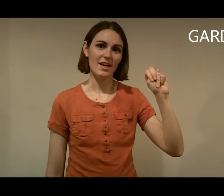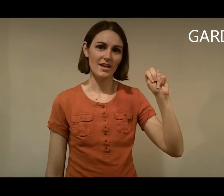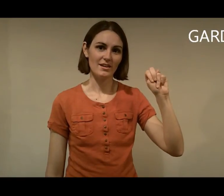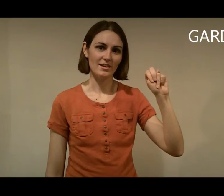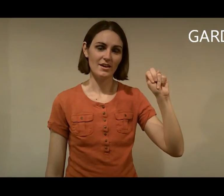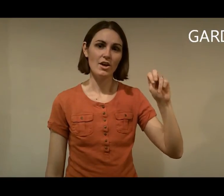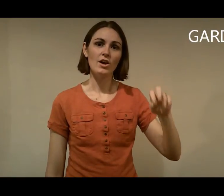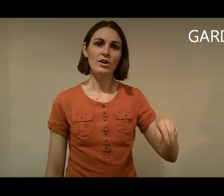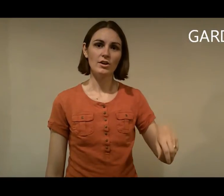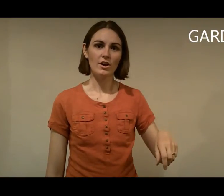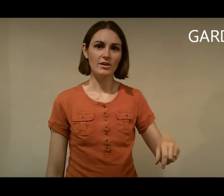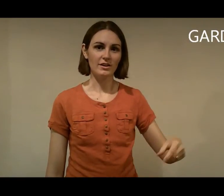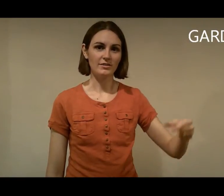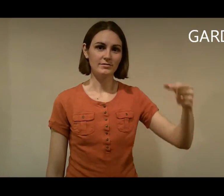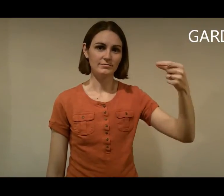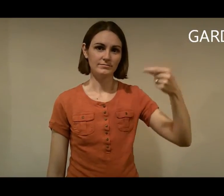G-A-R-D-E-N. Garden.